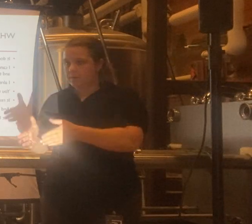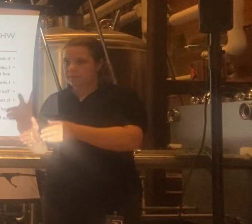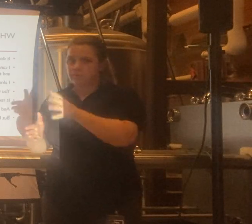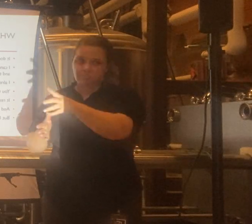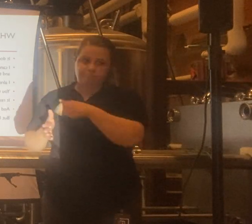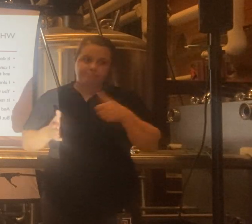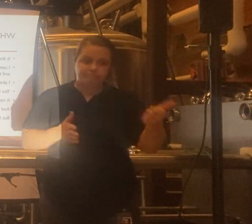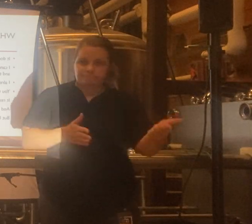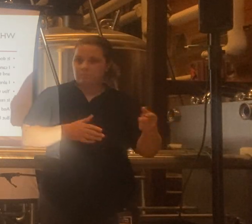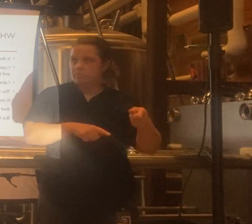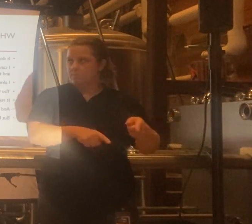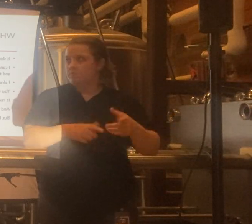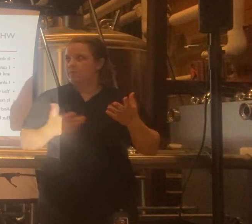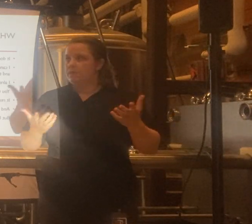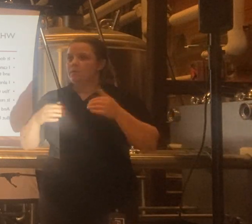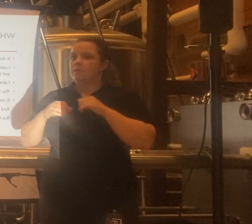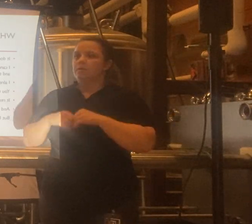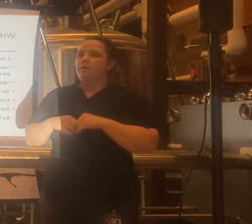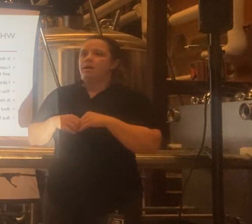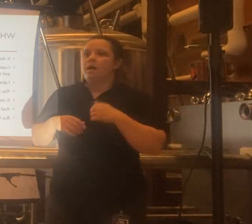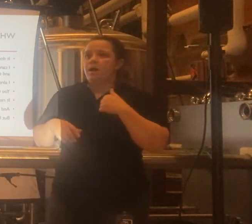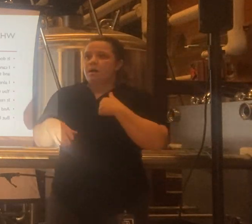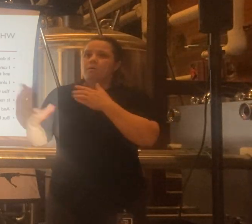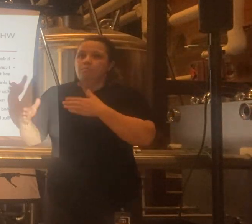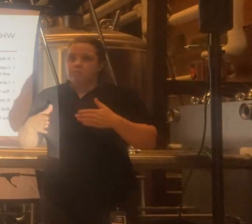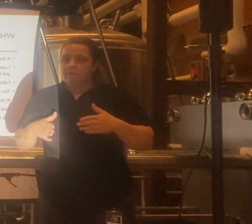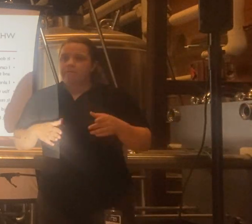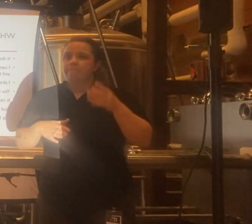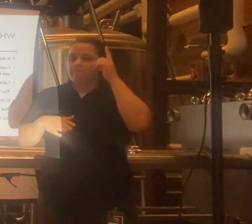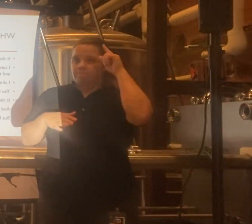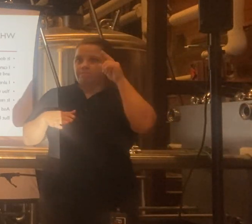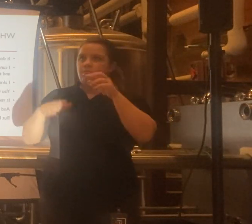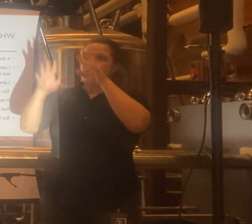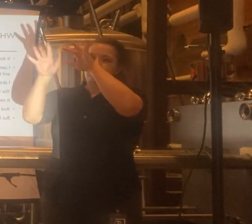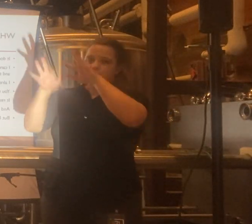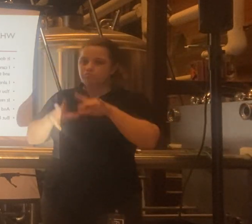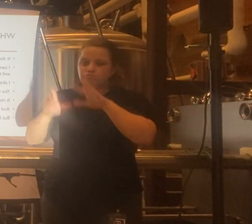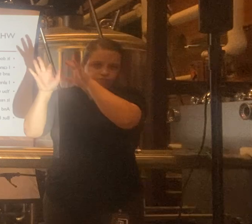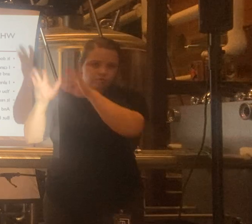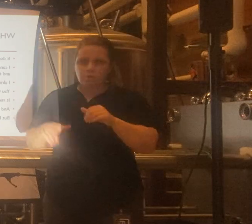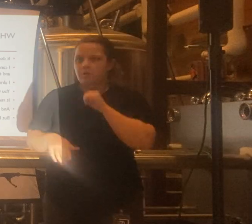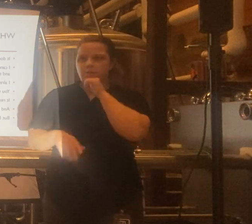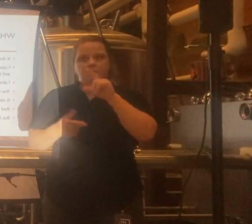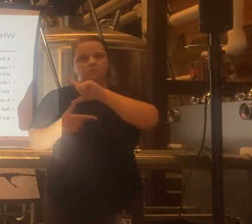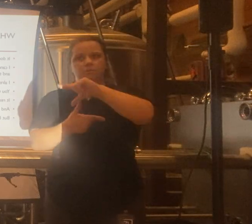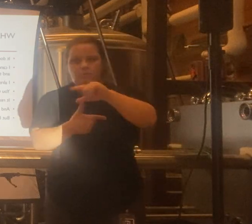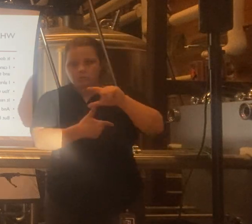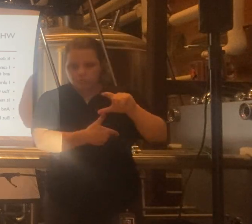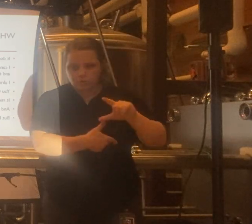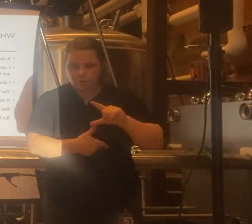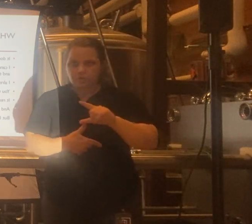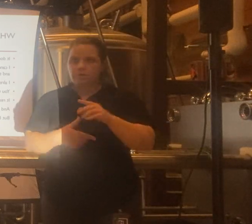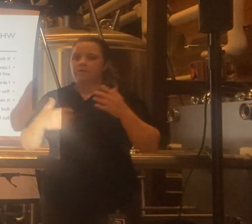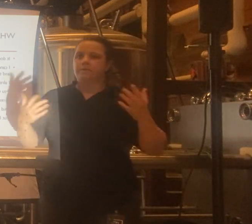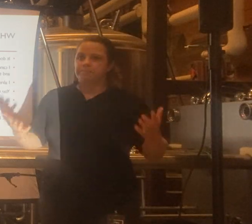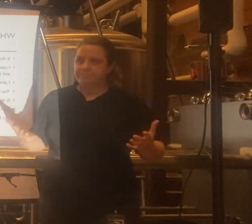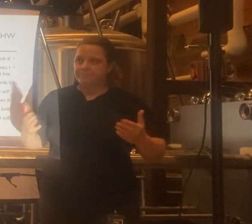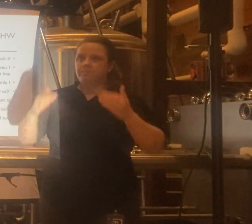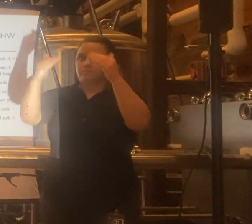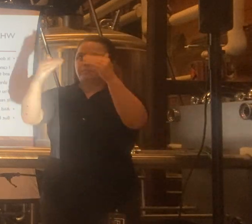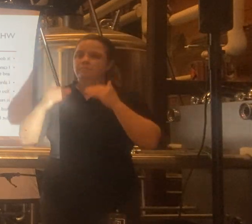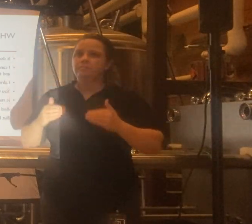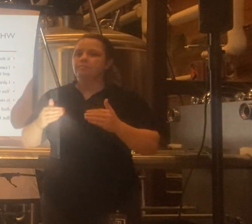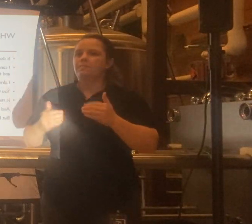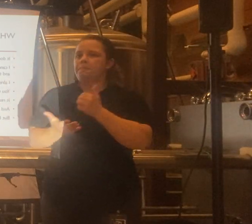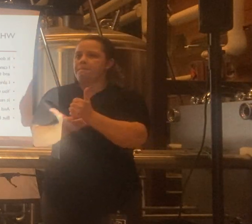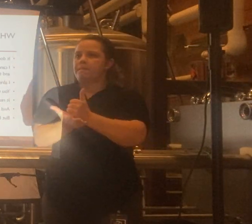for, not a tornado. And then also it reduces some of your electricity bill, so that's always a good thing. And then have some power